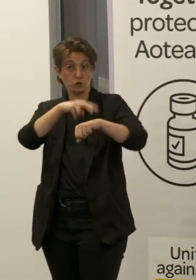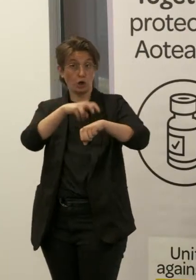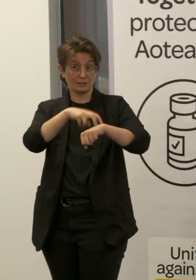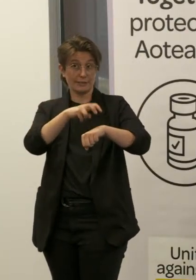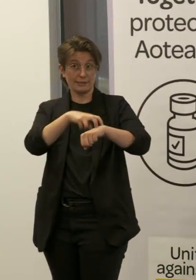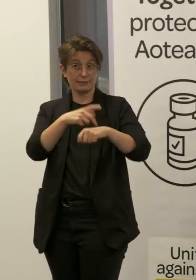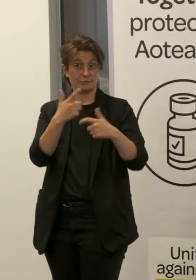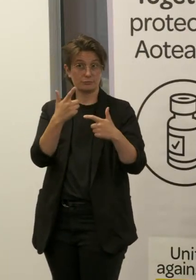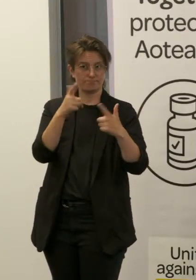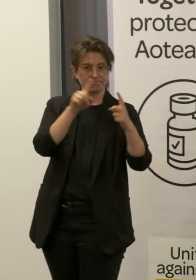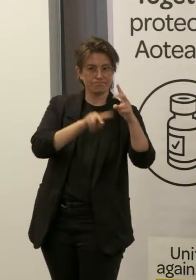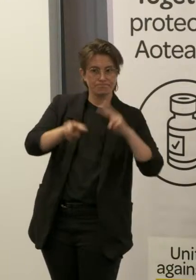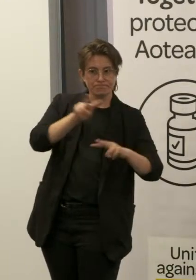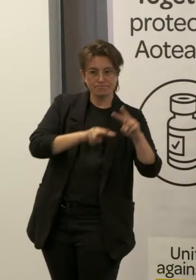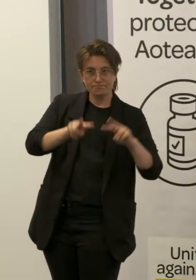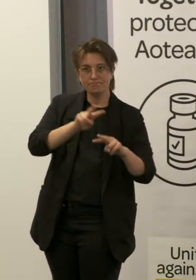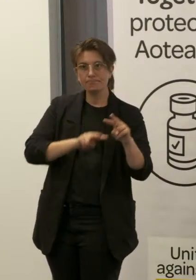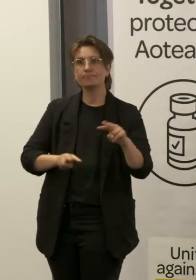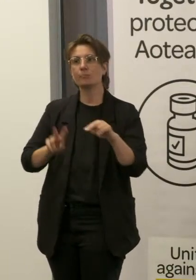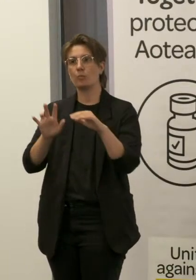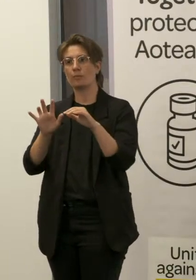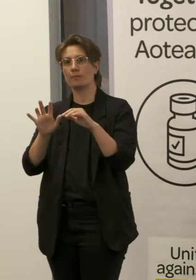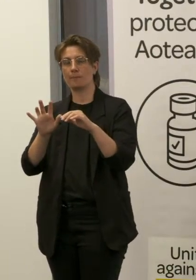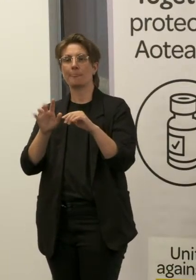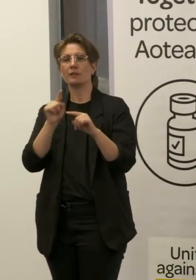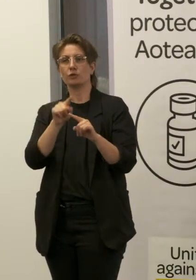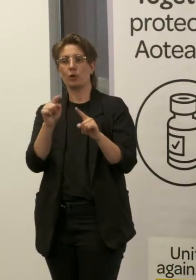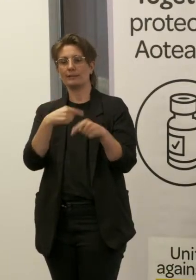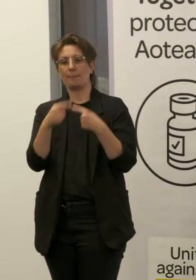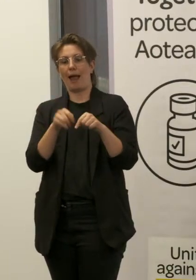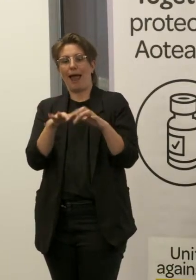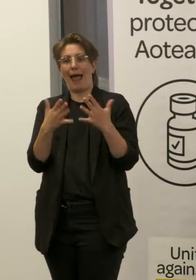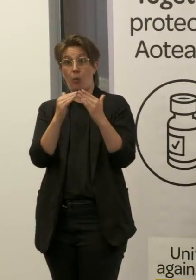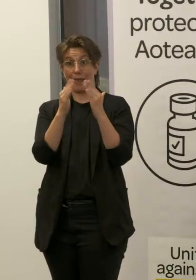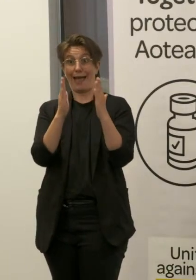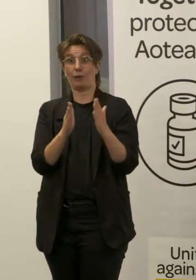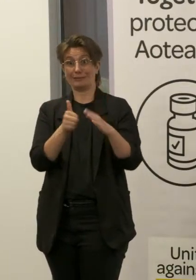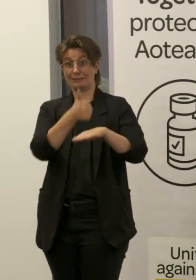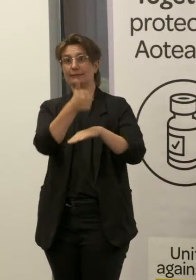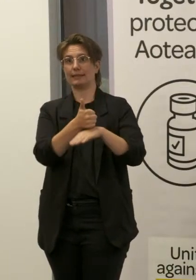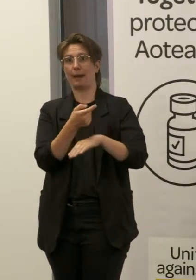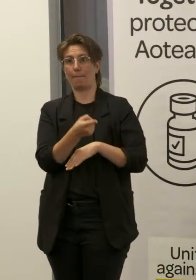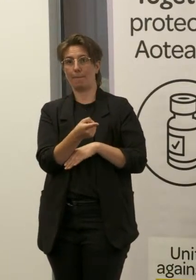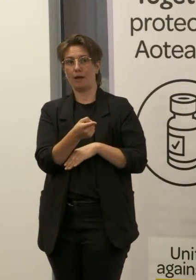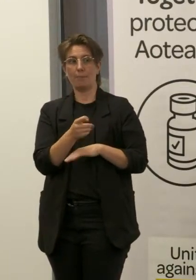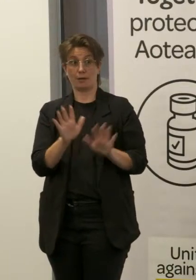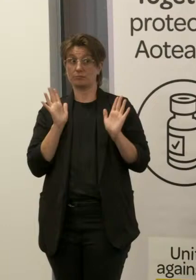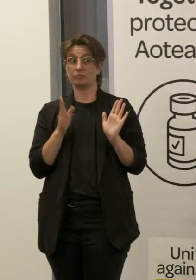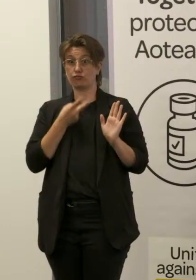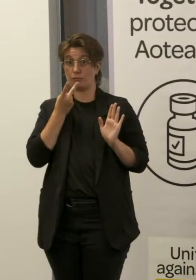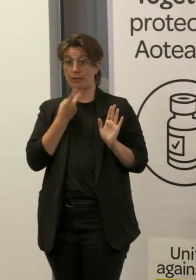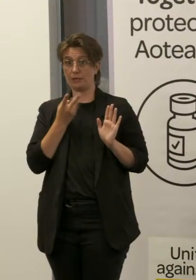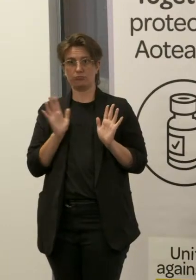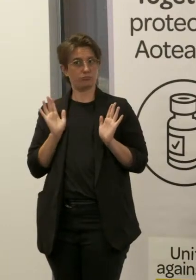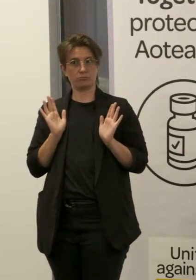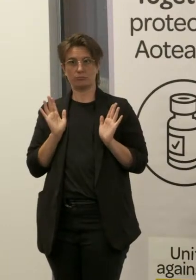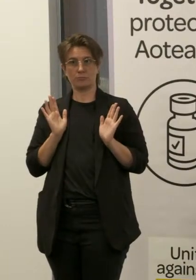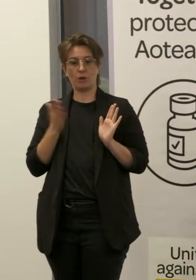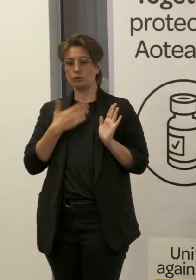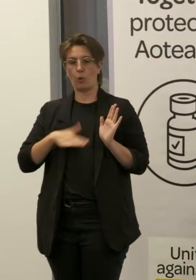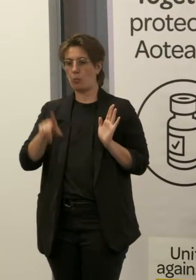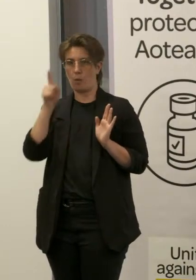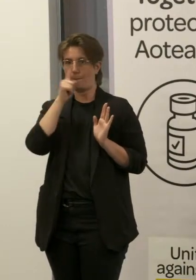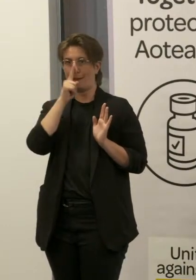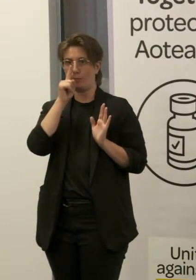way the whare is set up. But can I just reiterate, I don't want to see people, and they should not be isolating